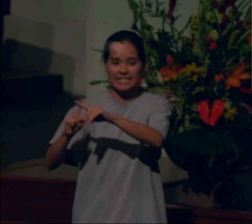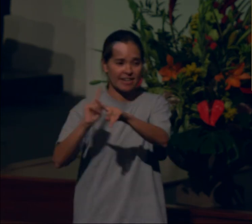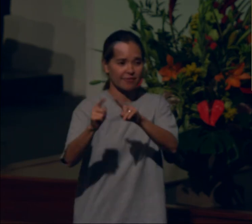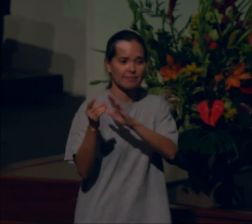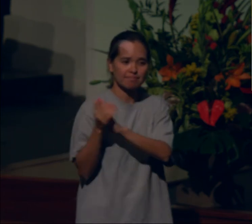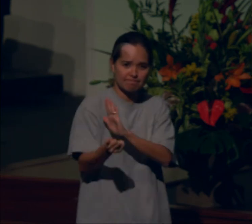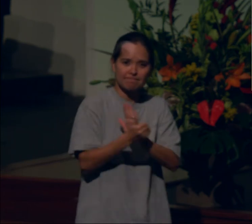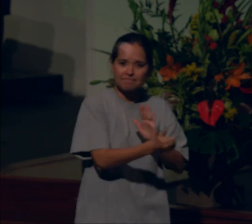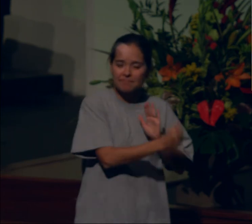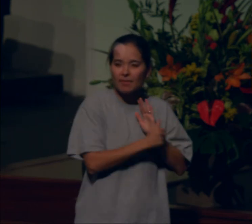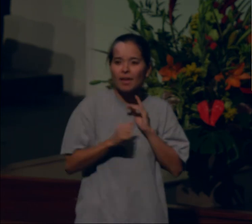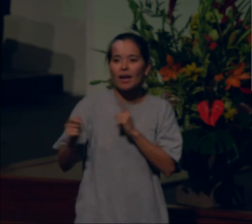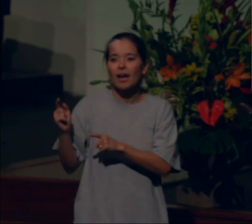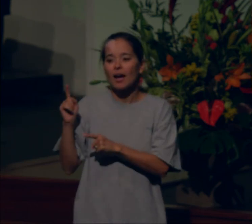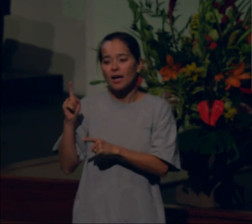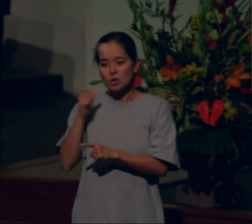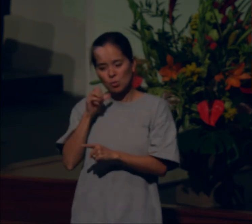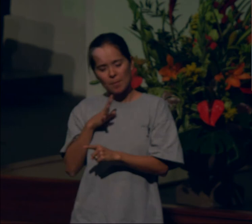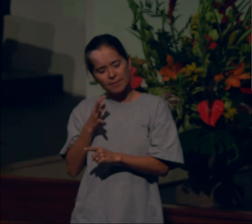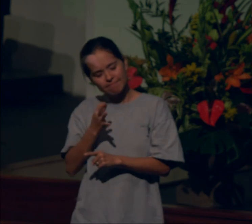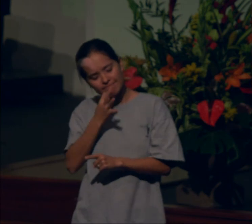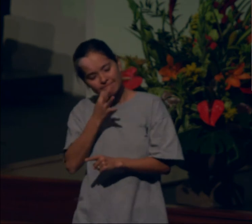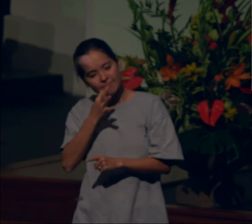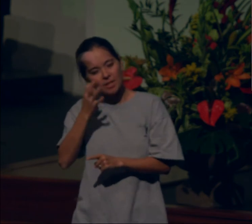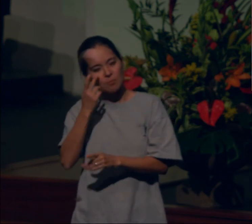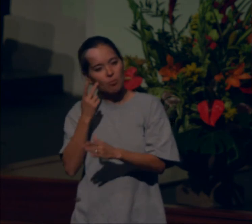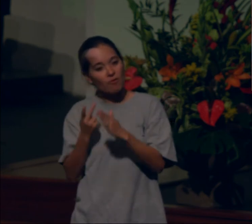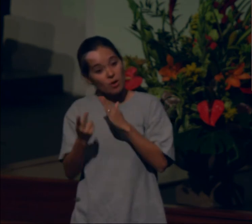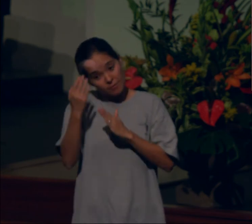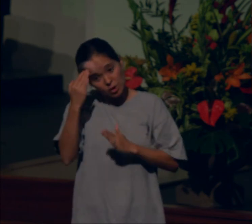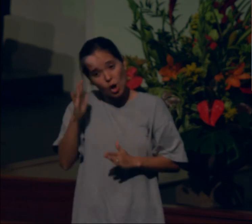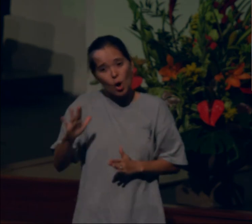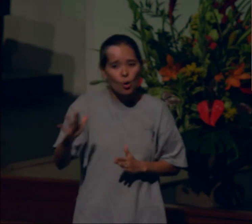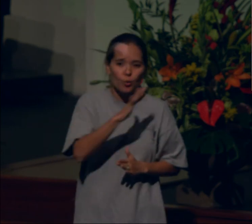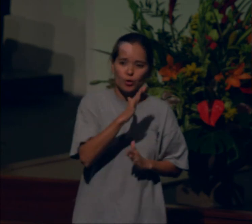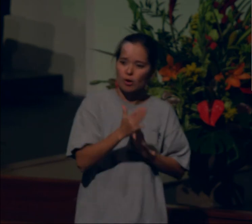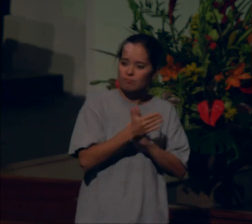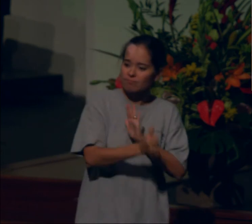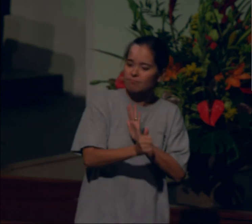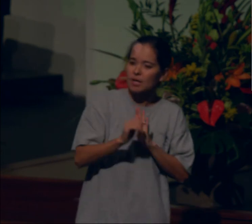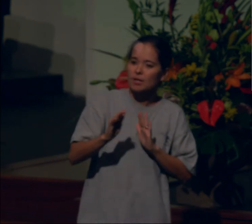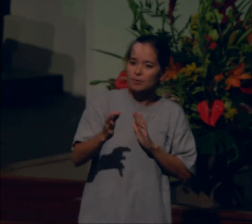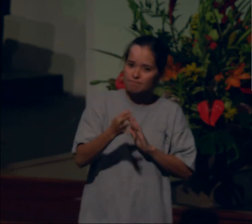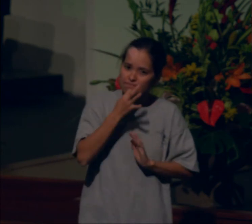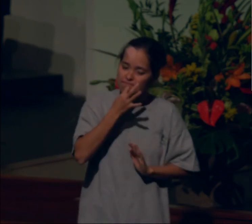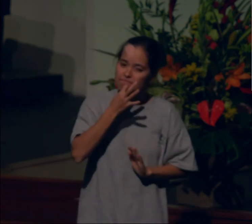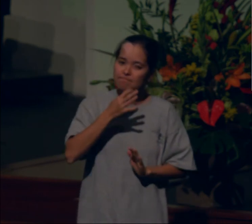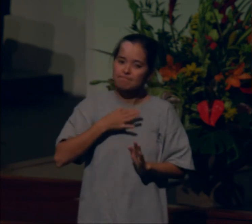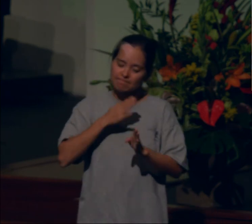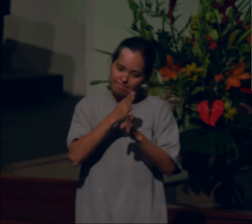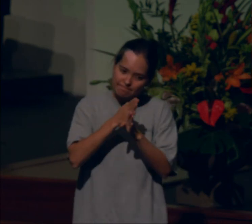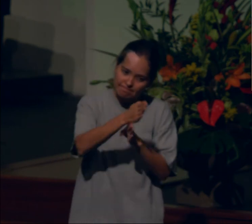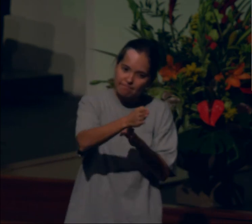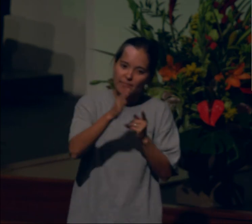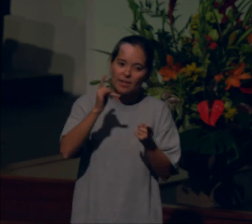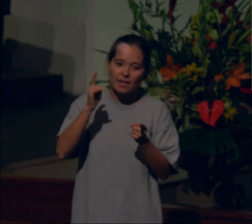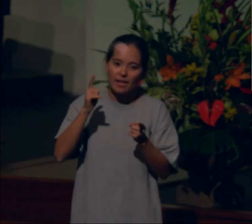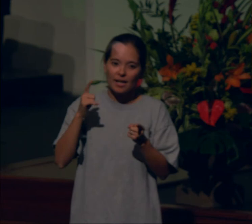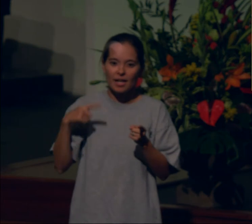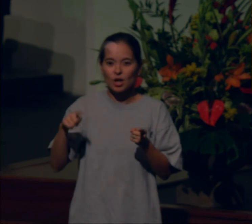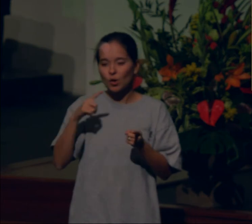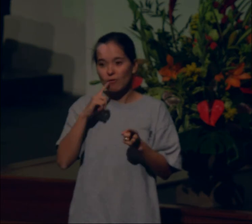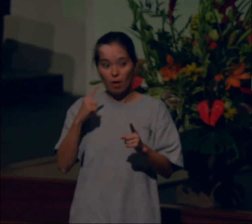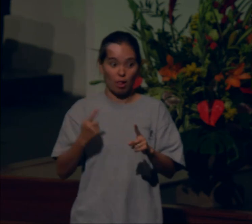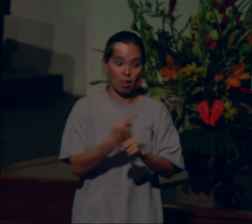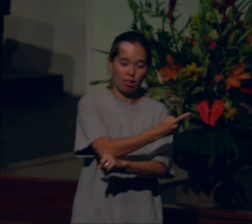that the New Testament talks about. And you got to know your gifting. You got to know what it is, and you got to stay in your lane and don't get out because you look like an idiot when